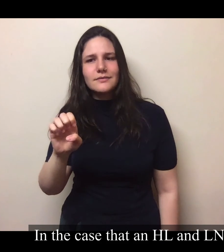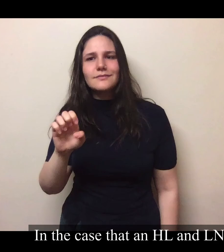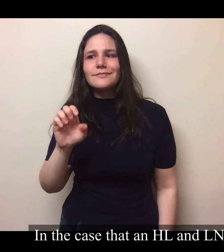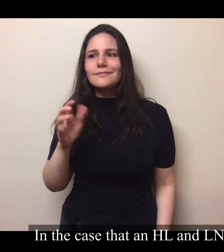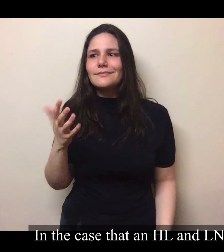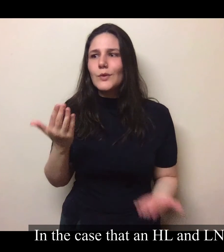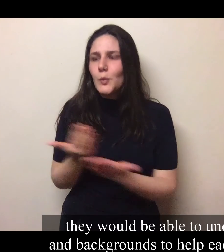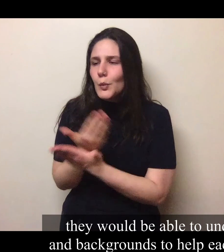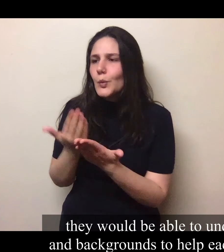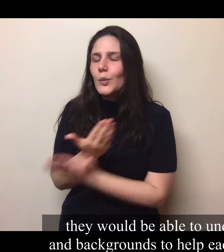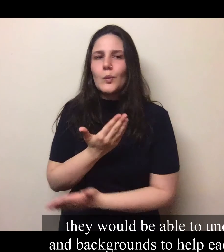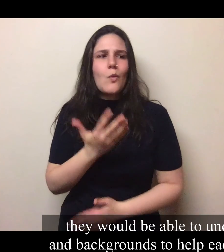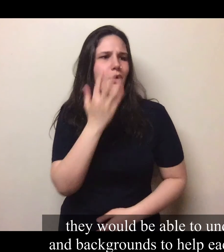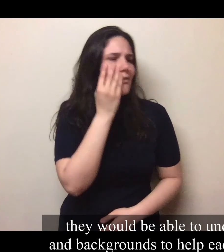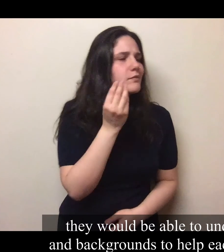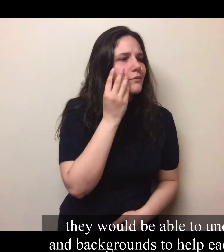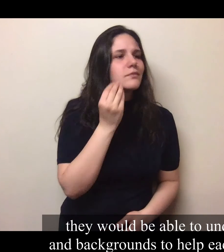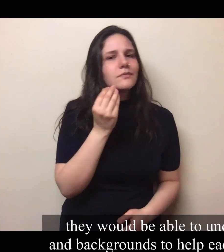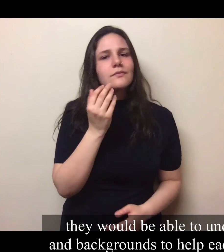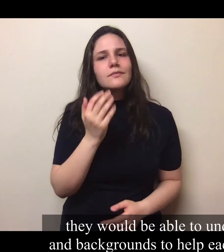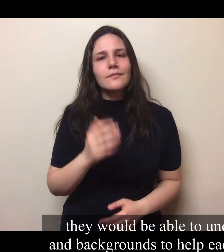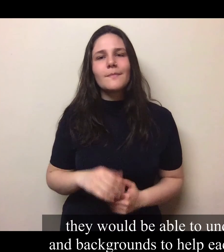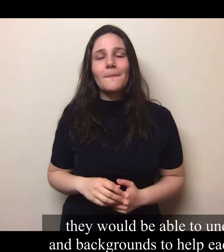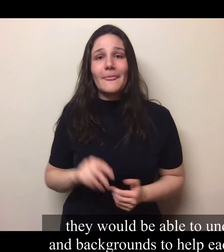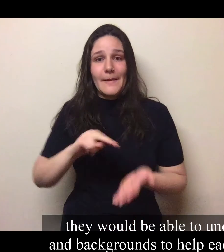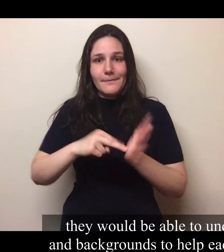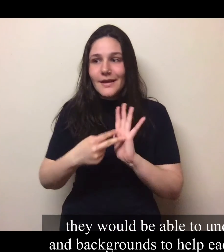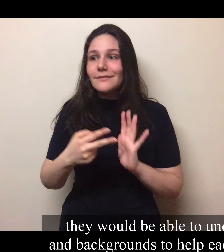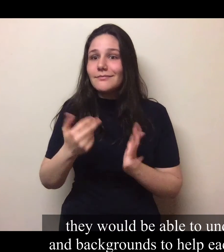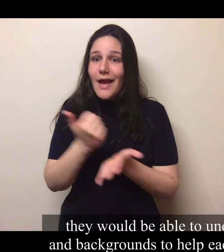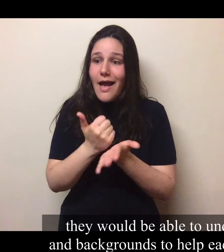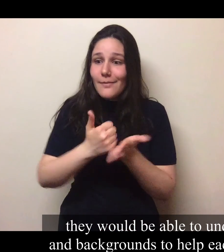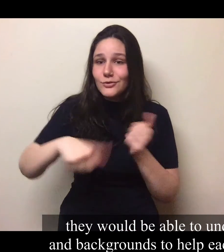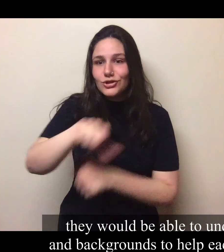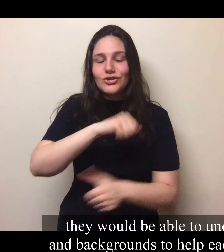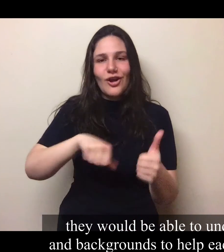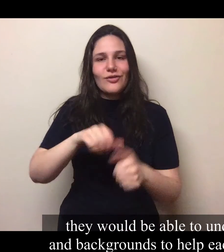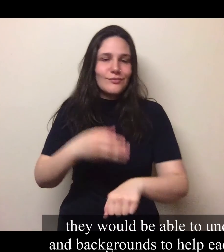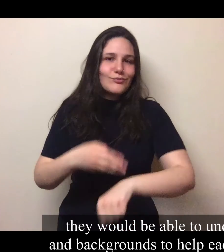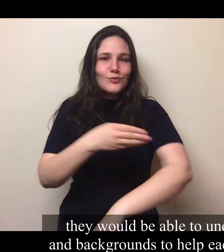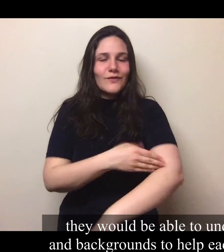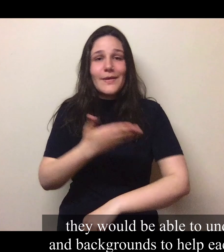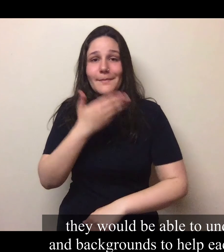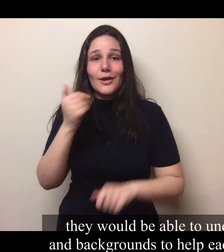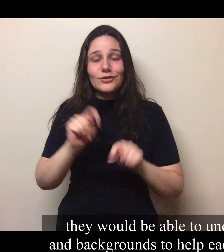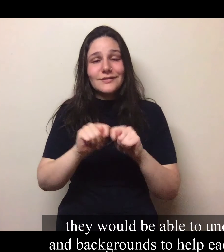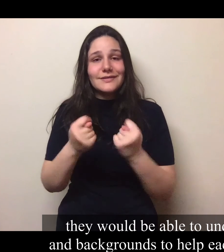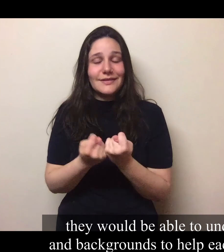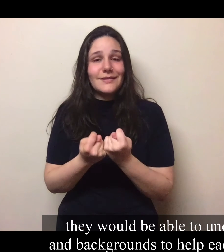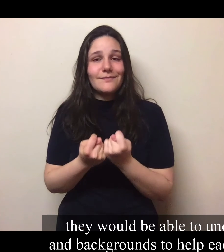team interpreting together, they would be able to understand each other's skills and backgrounds to help each other